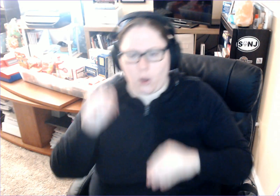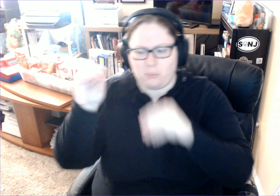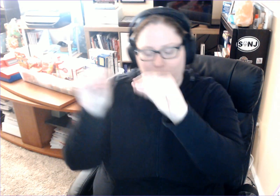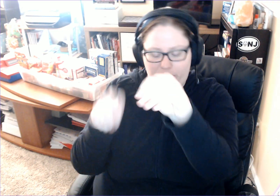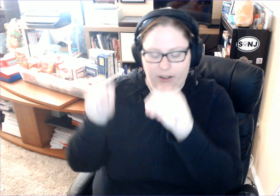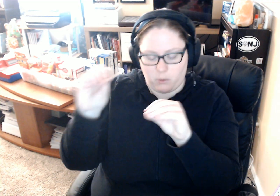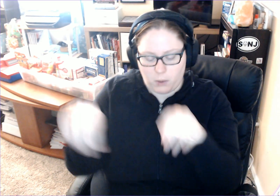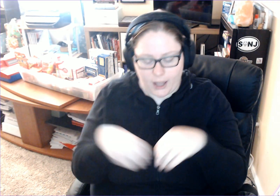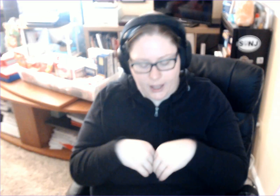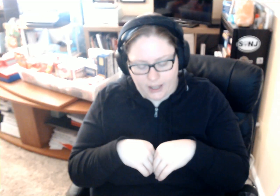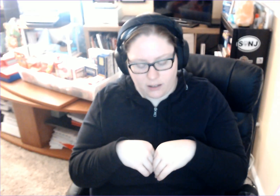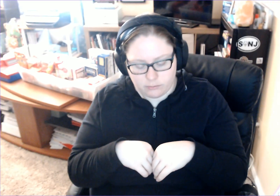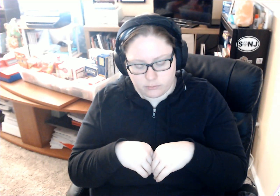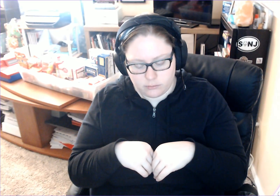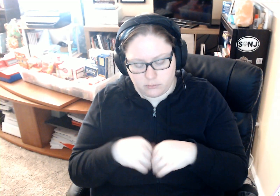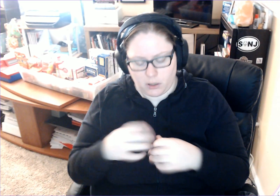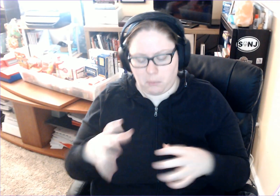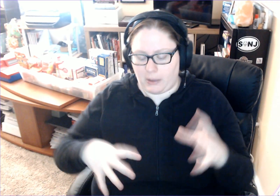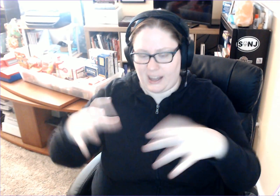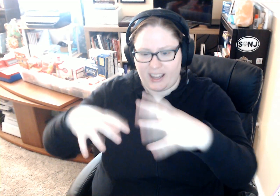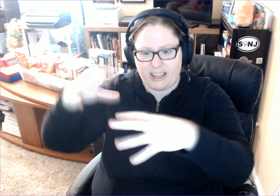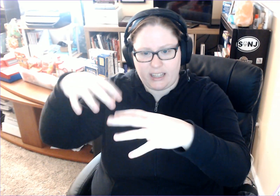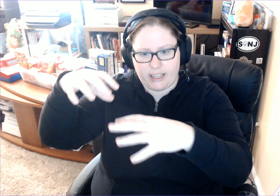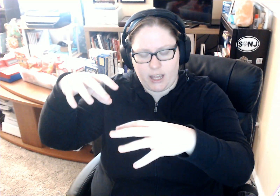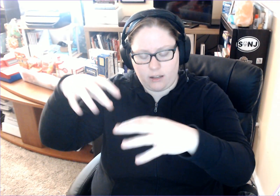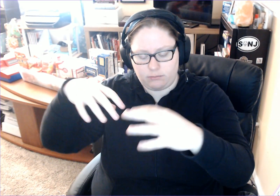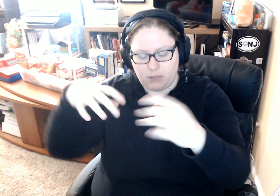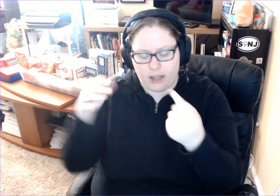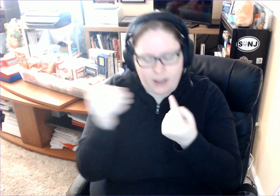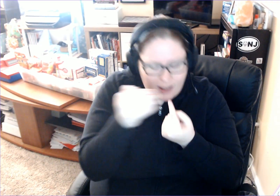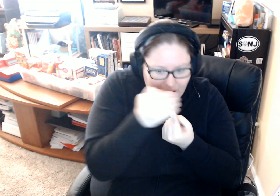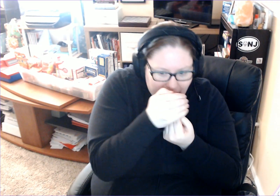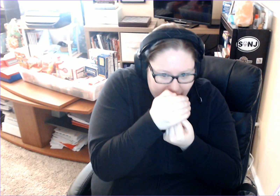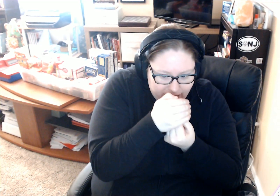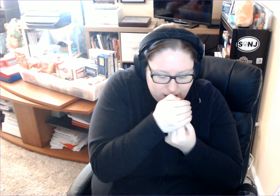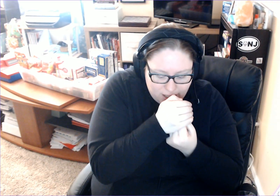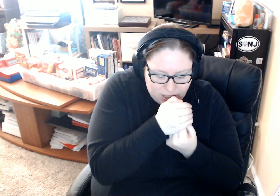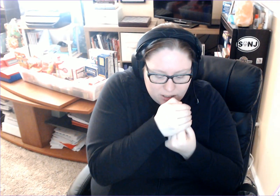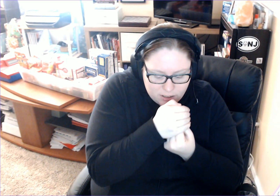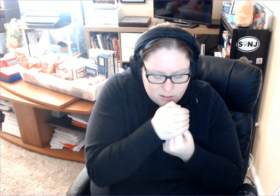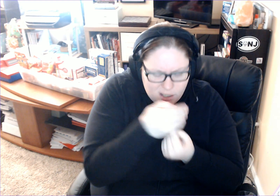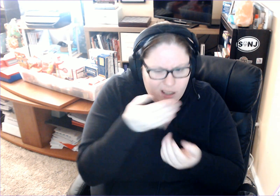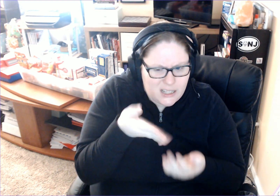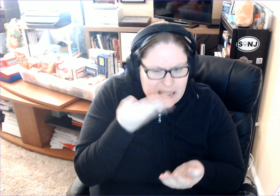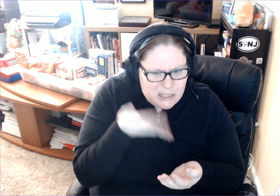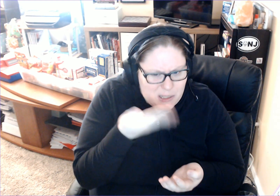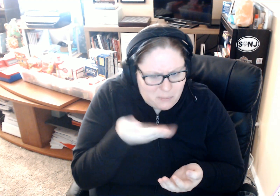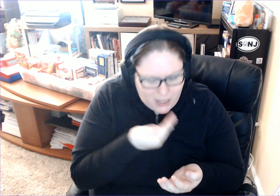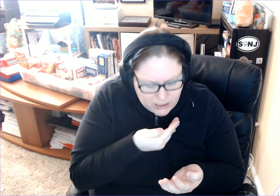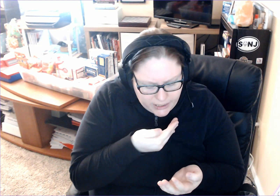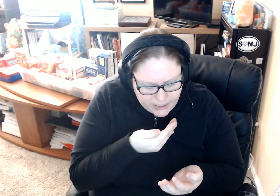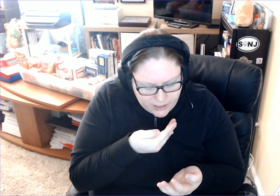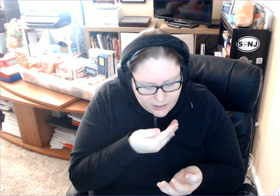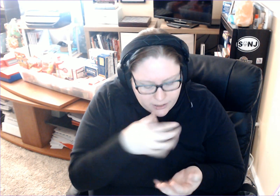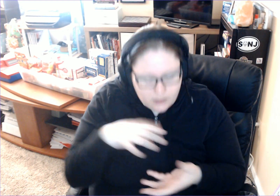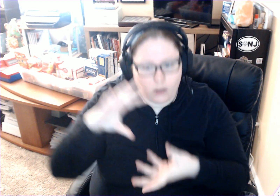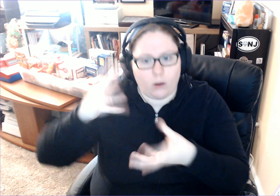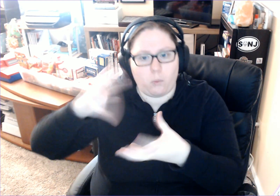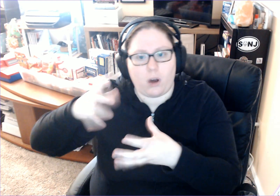putting away, piling, hiding, smelling,